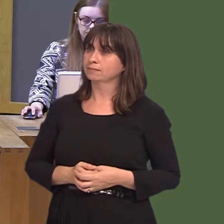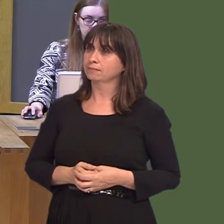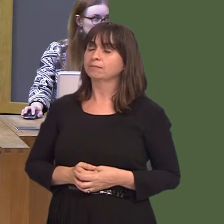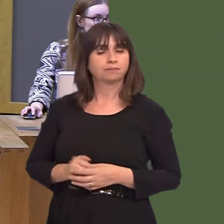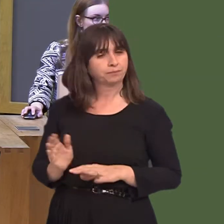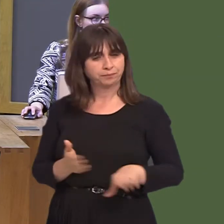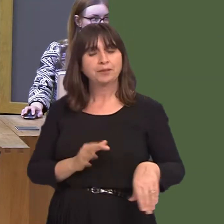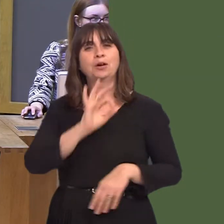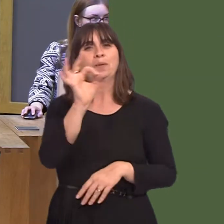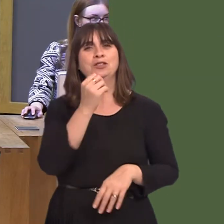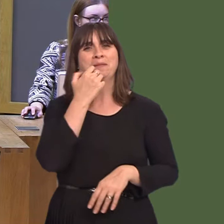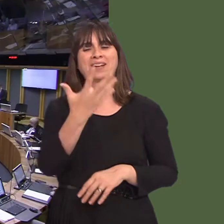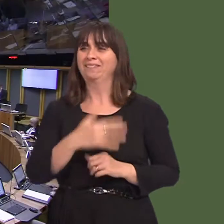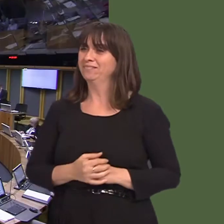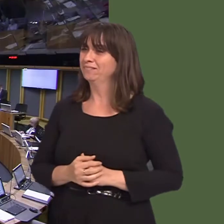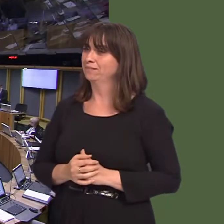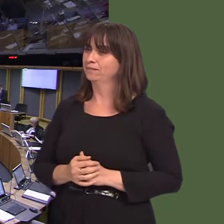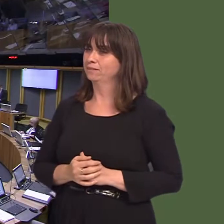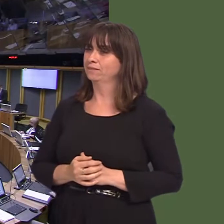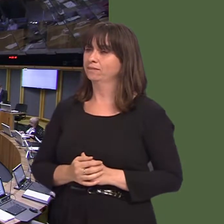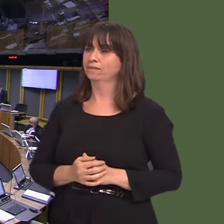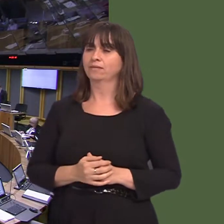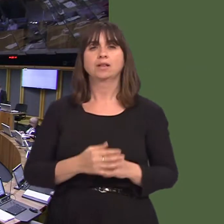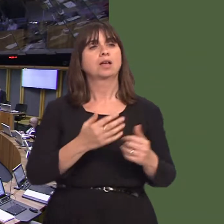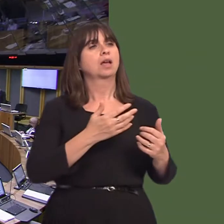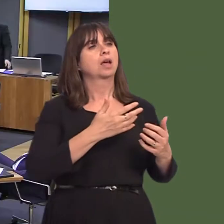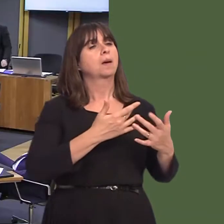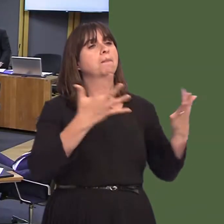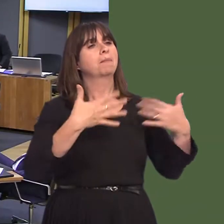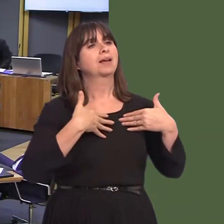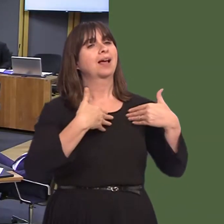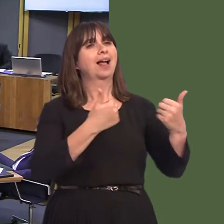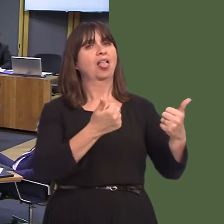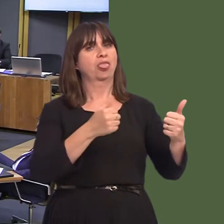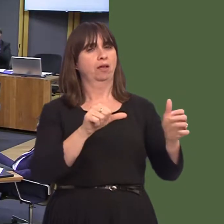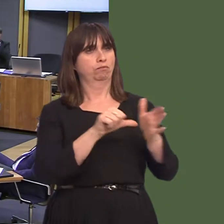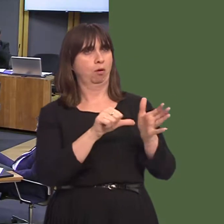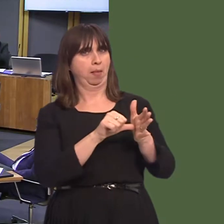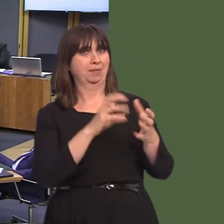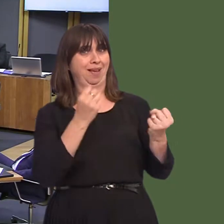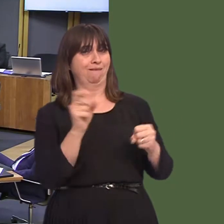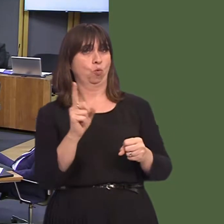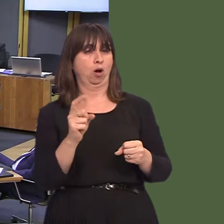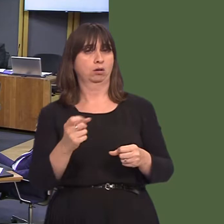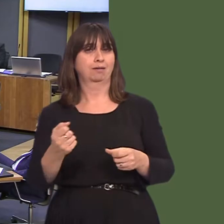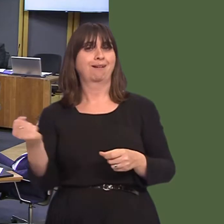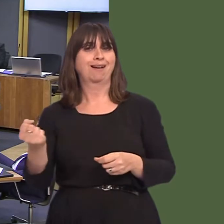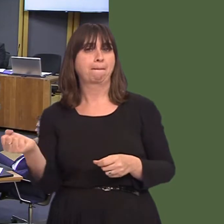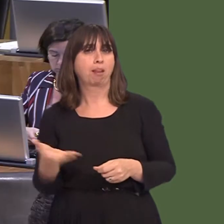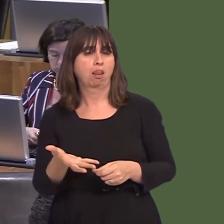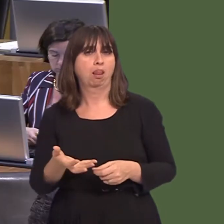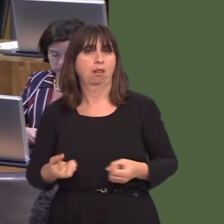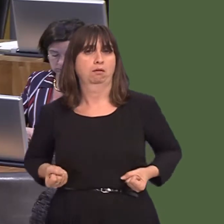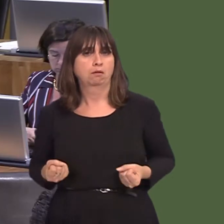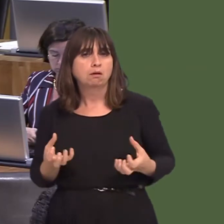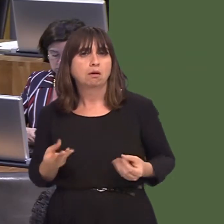Question 5, Mick Anthony. To make a statement on the public health implications of problem gambling. Well, problem gambling has the potential to harm not just individual